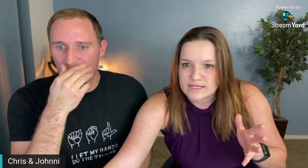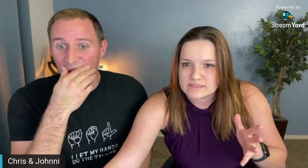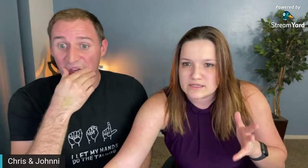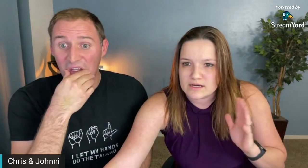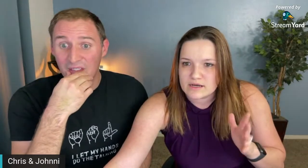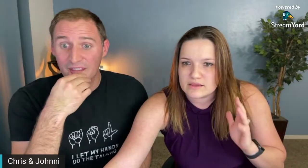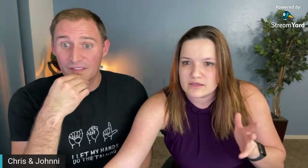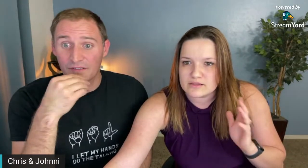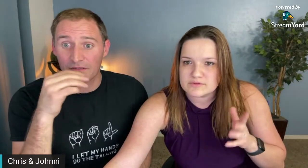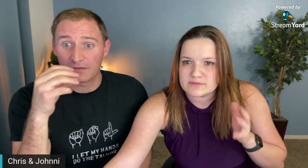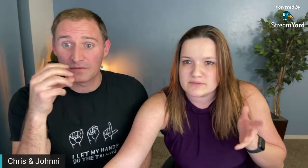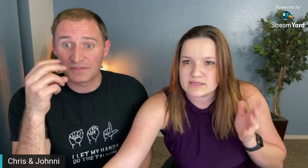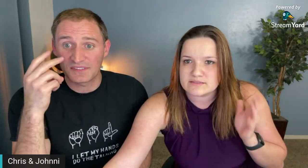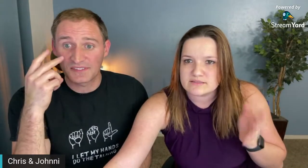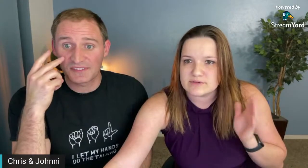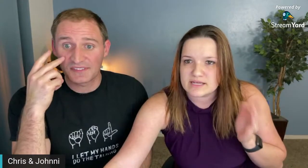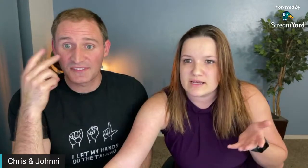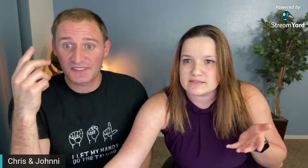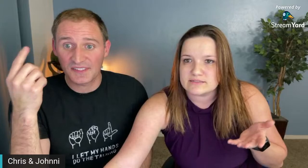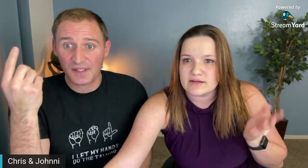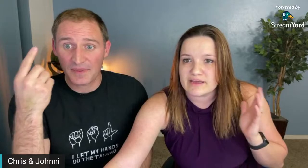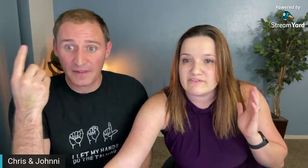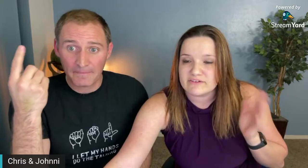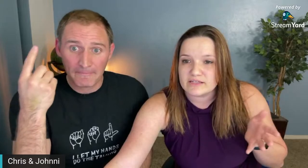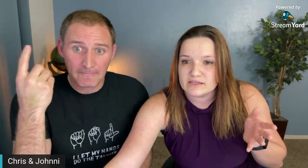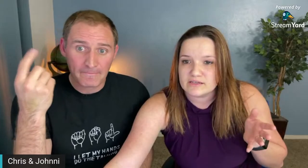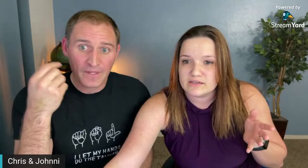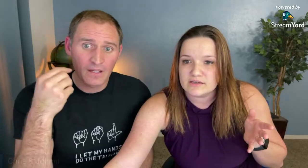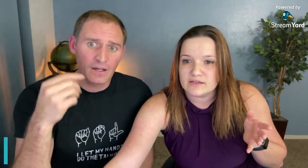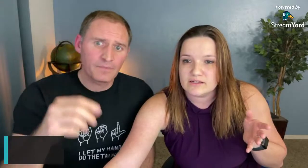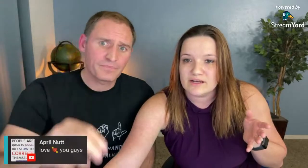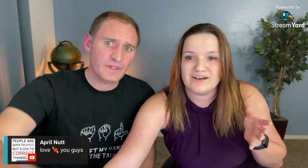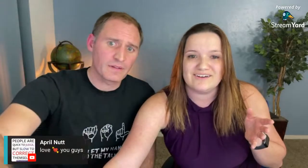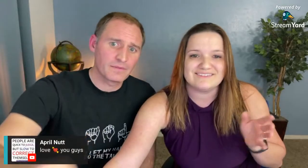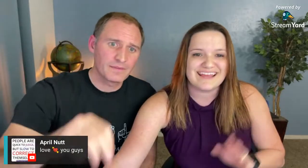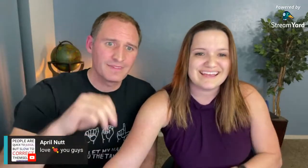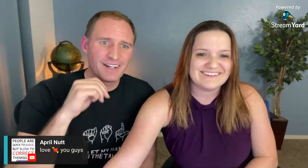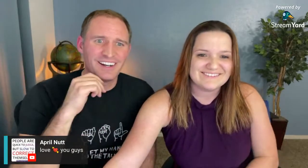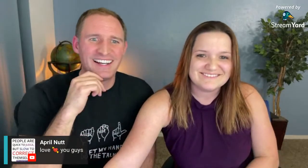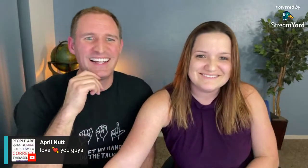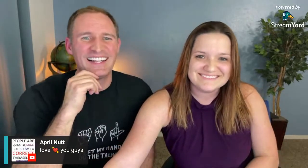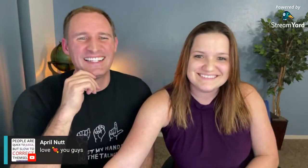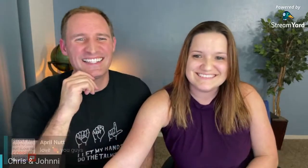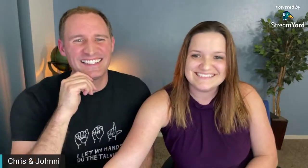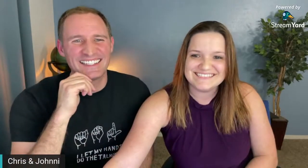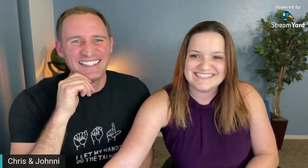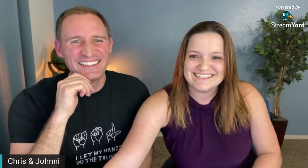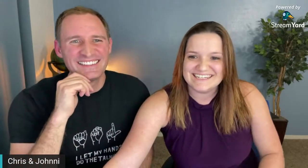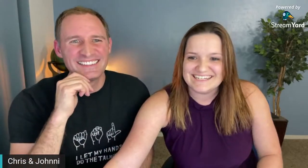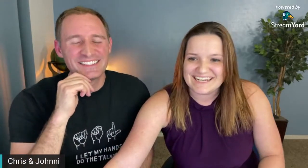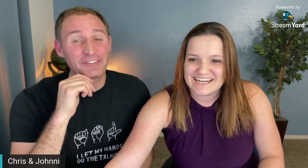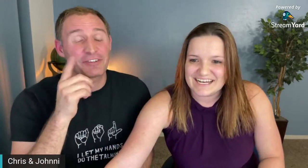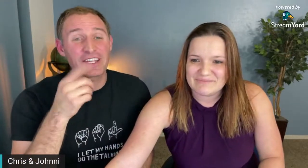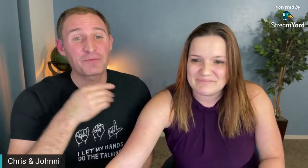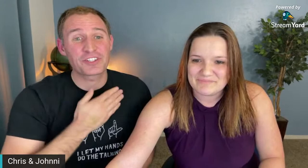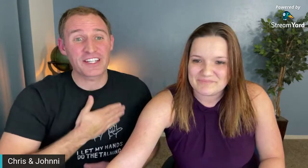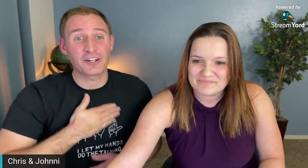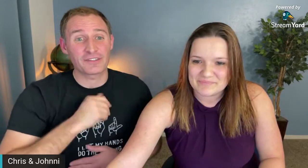Wait. I thought there was something else that somebody asked, and I can't find it. Oh, thank you. We really appreciate all of you